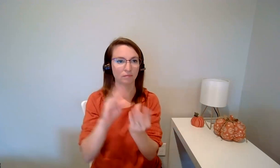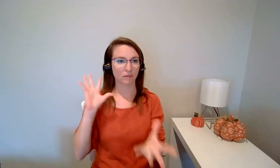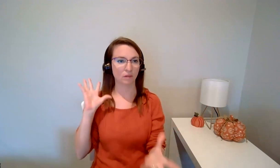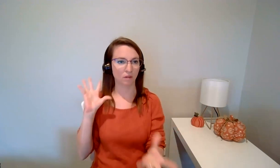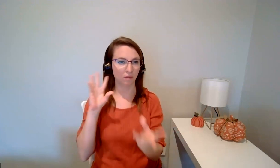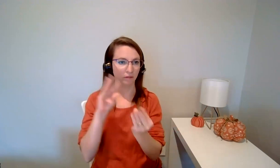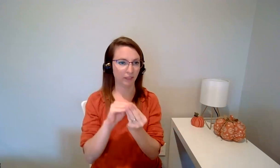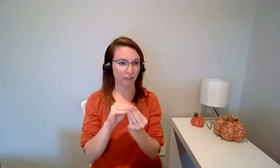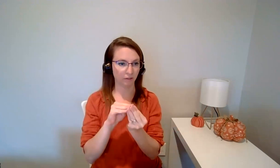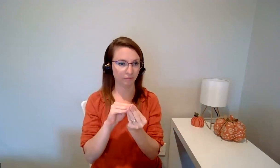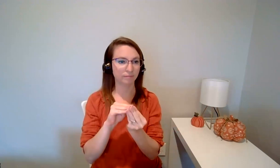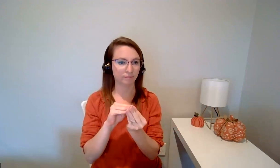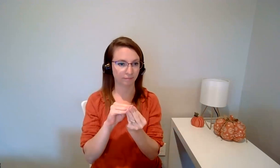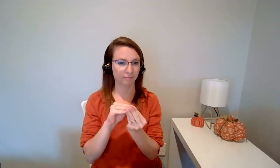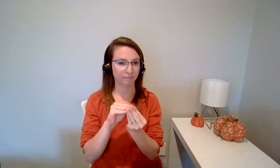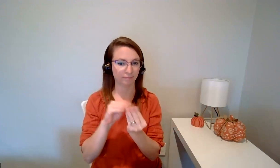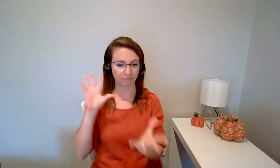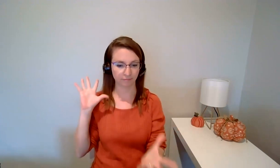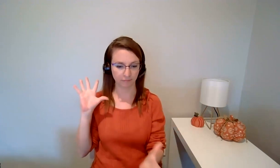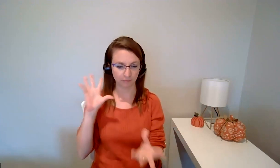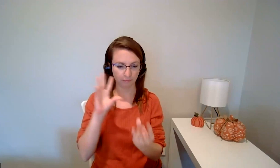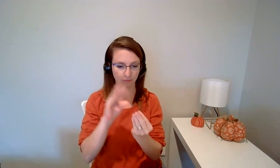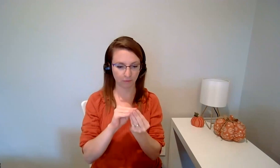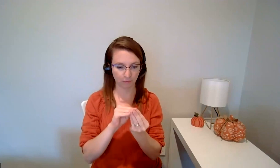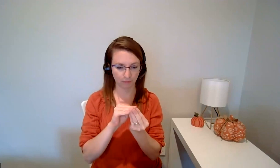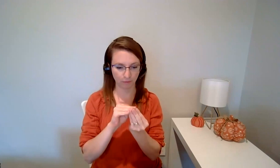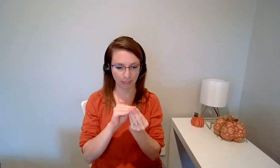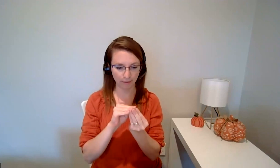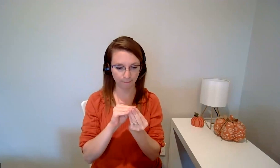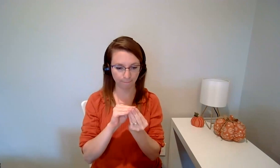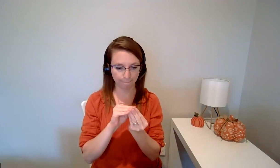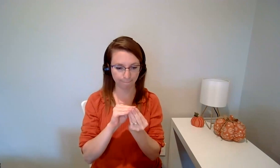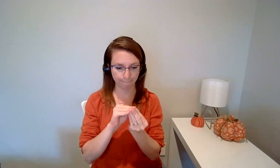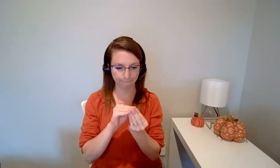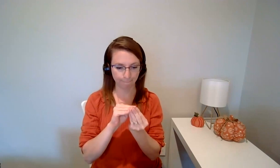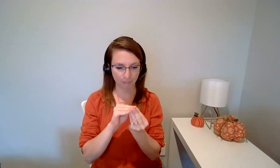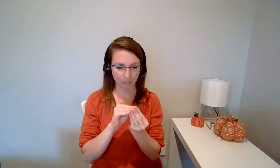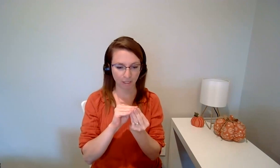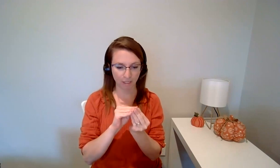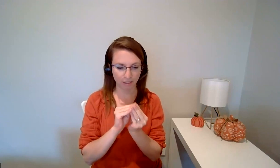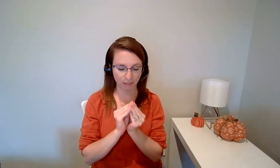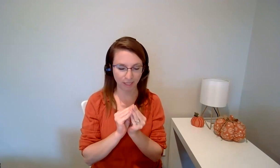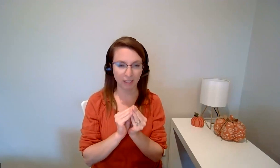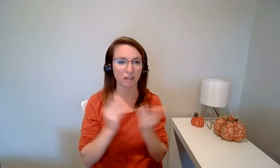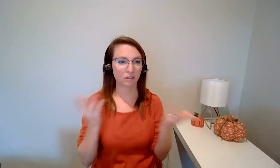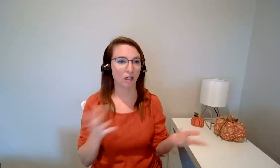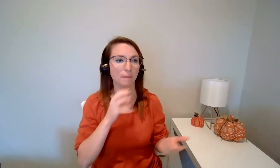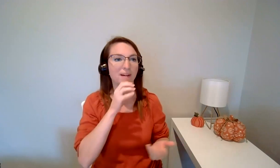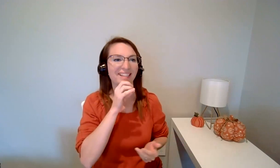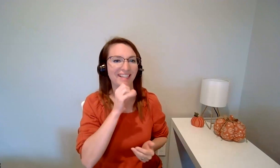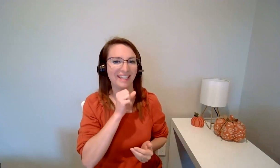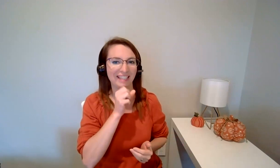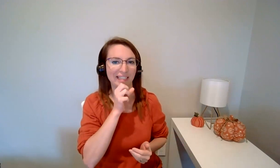All together. Okay. And then let's talk about